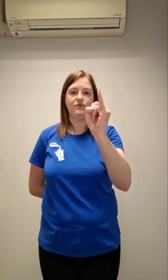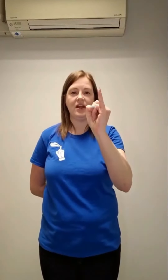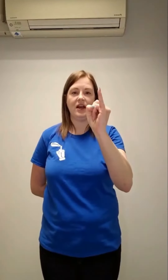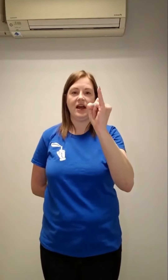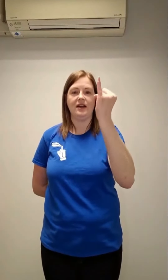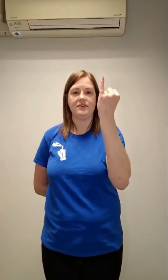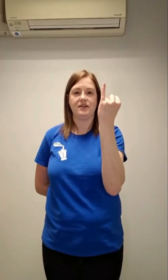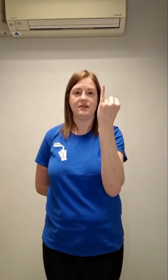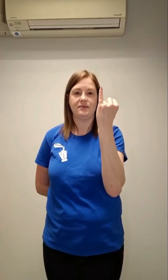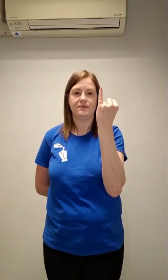finger hand.